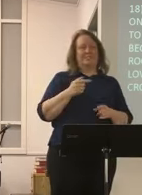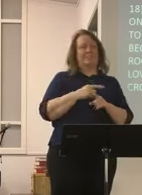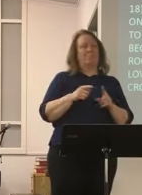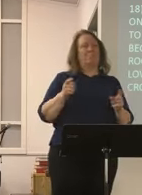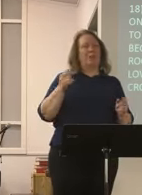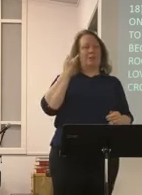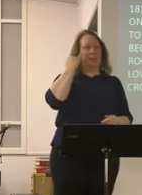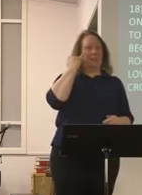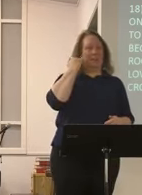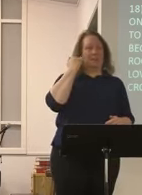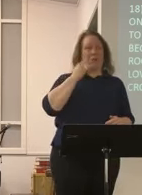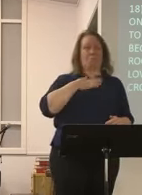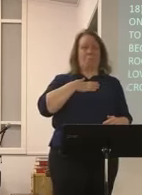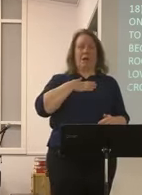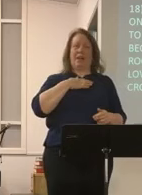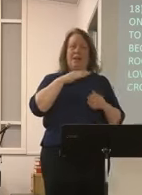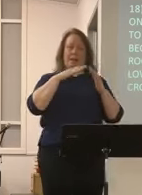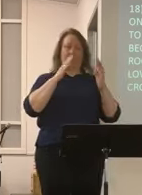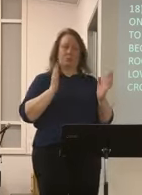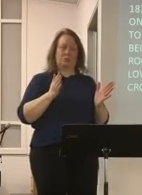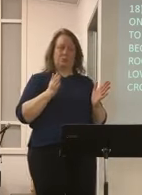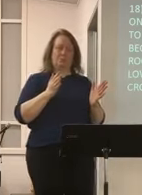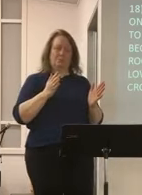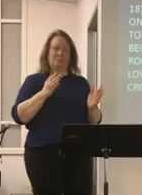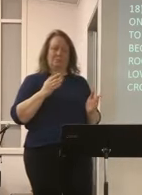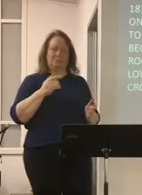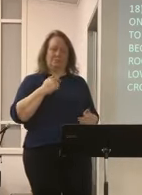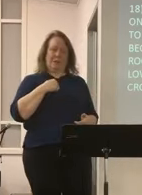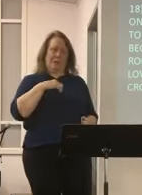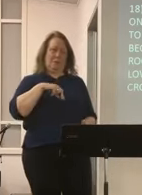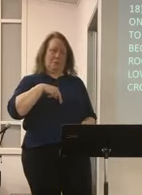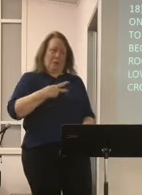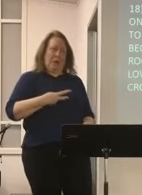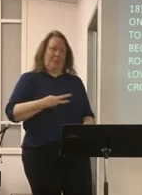but if it would have been my house, I've been a little ticked.